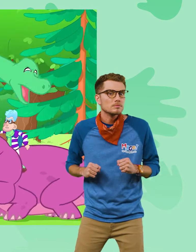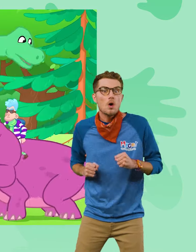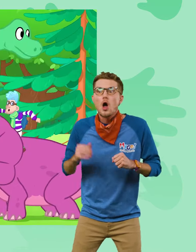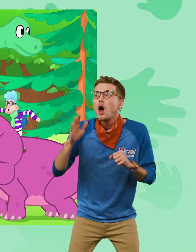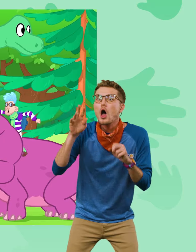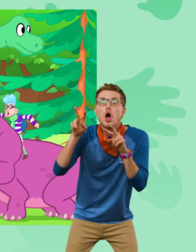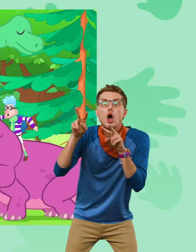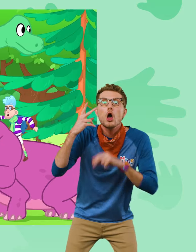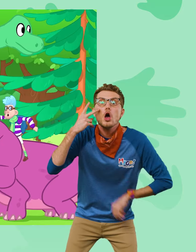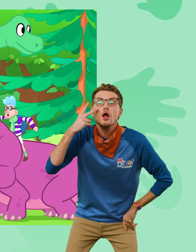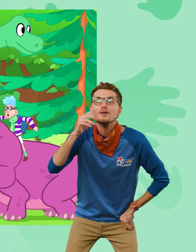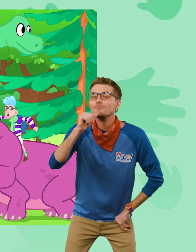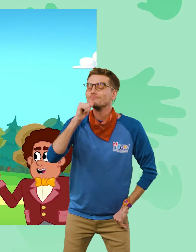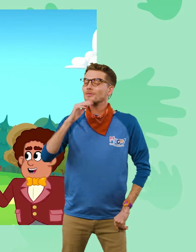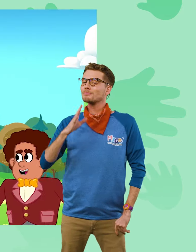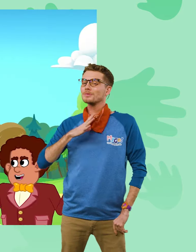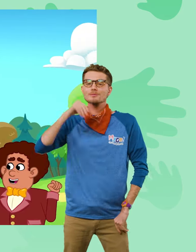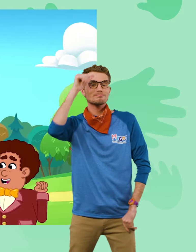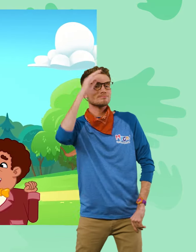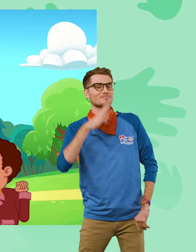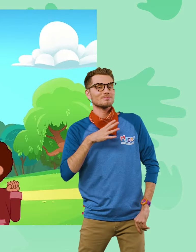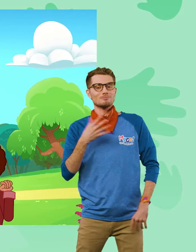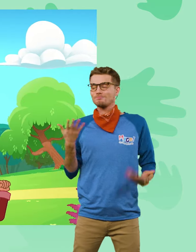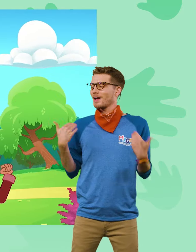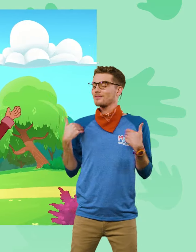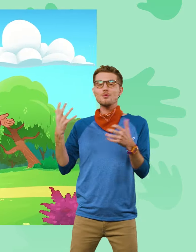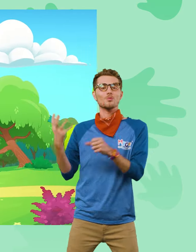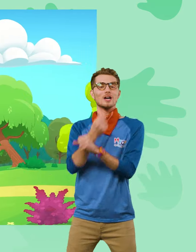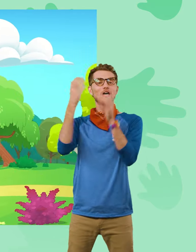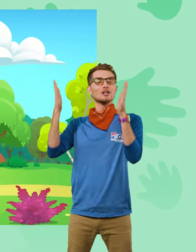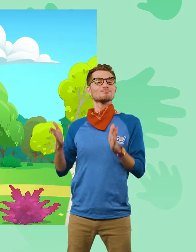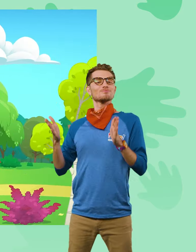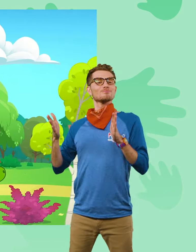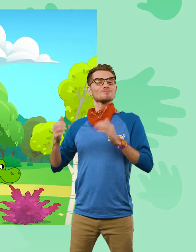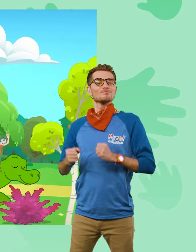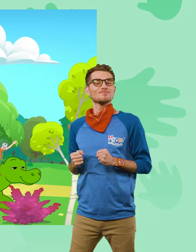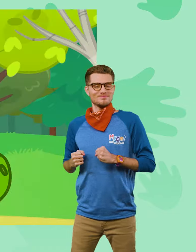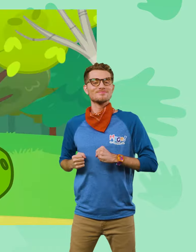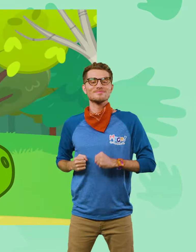Look, ladies and gentlemen! We have a winner!